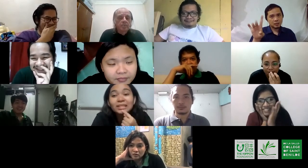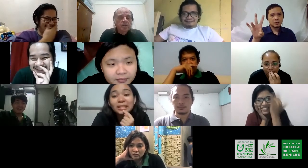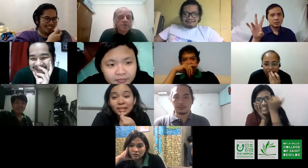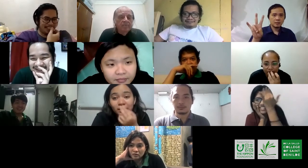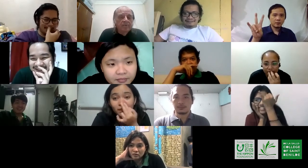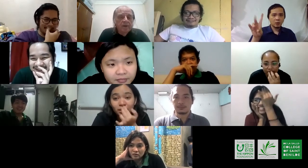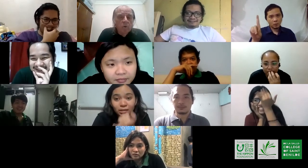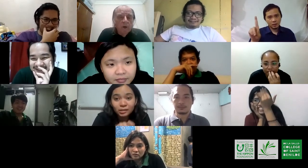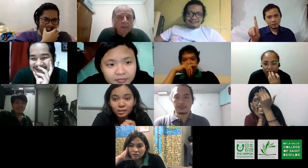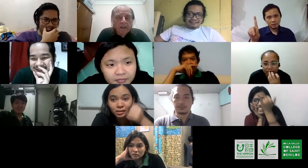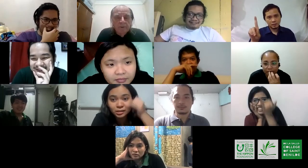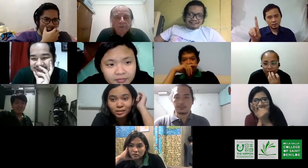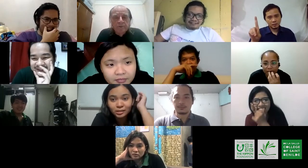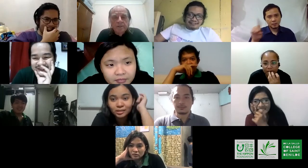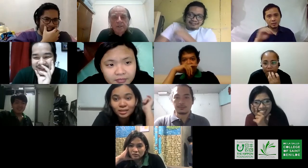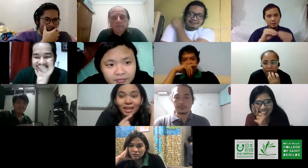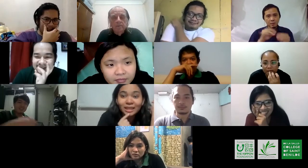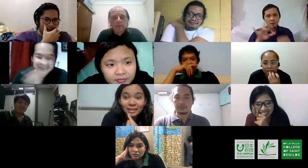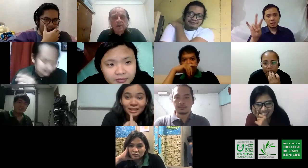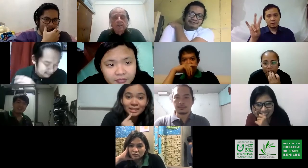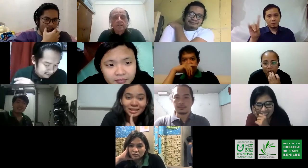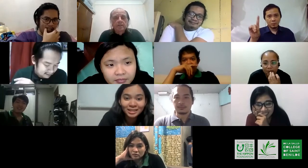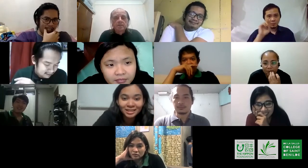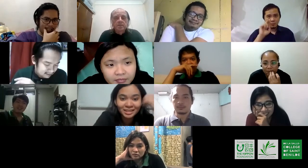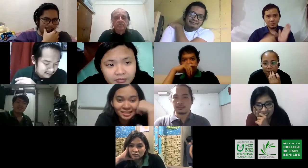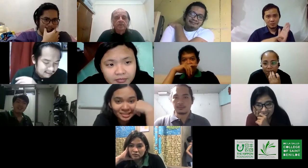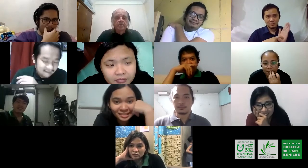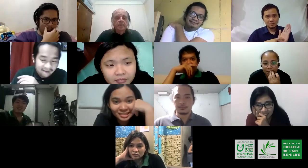Slide number 71, as you see in